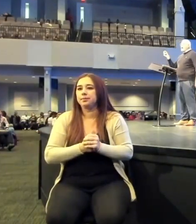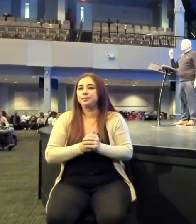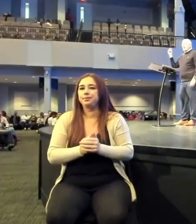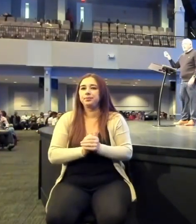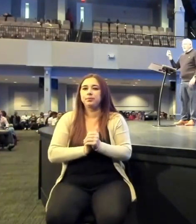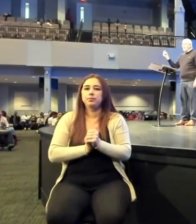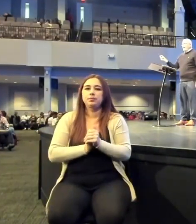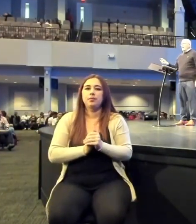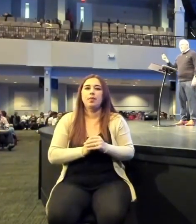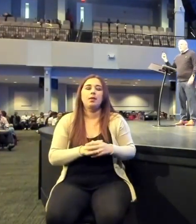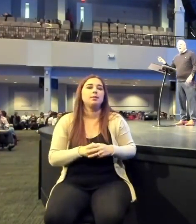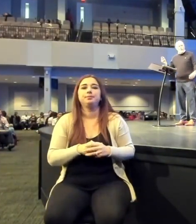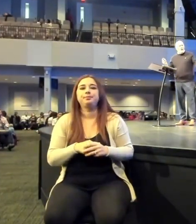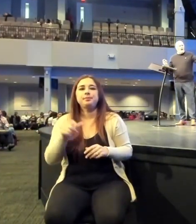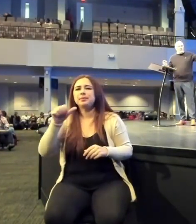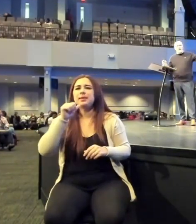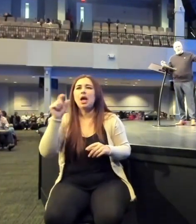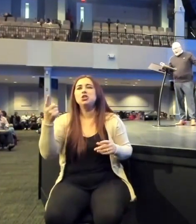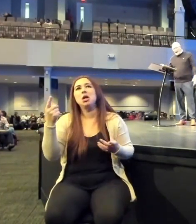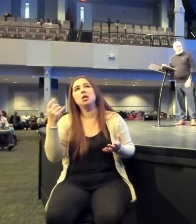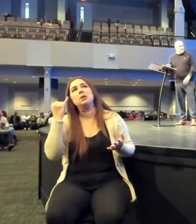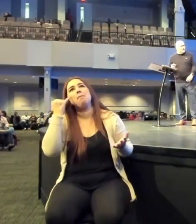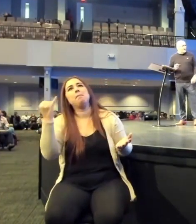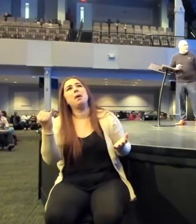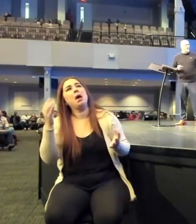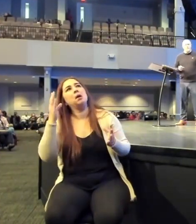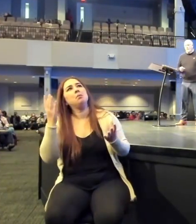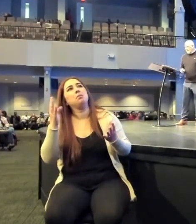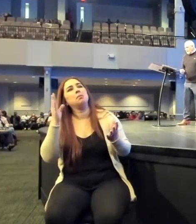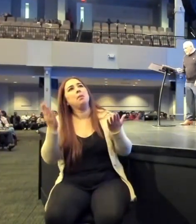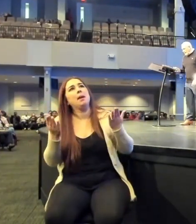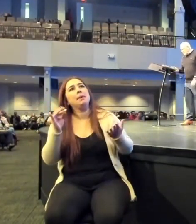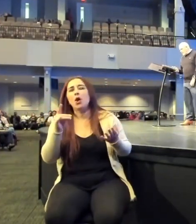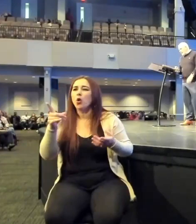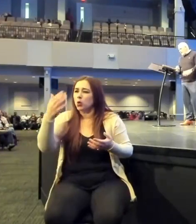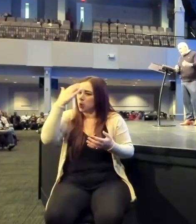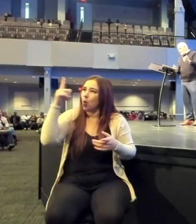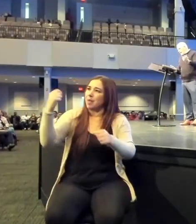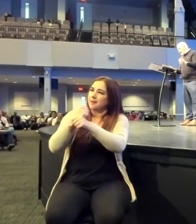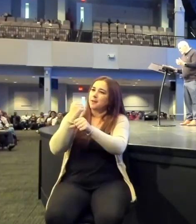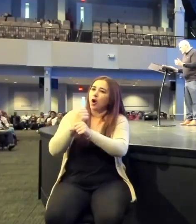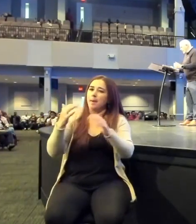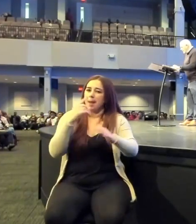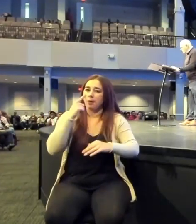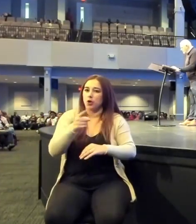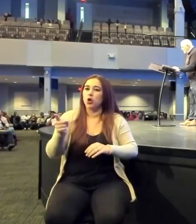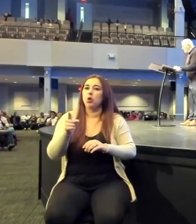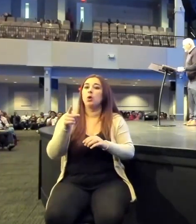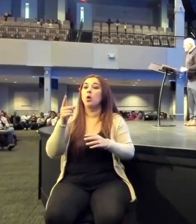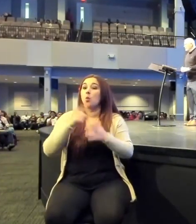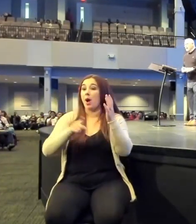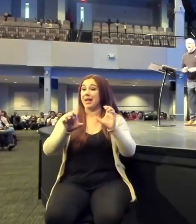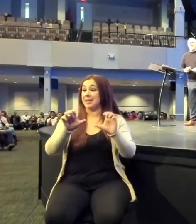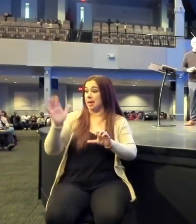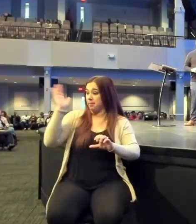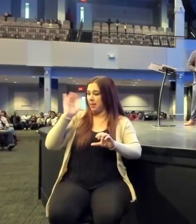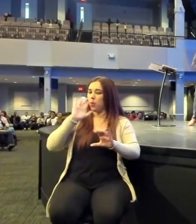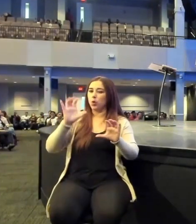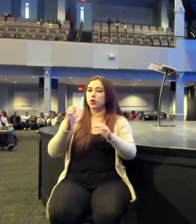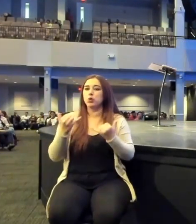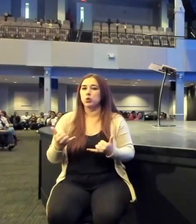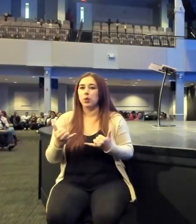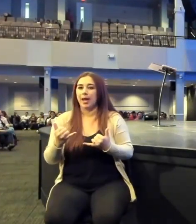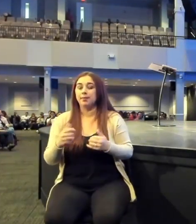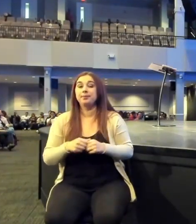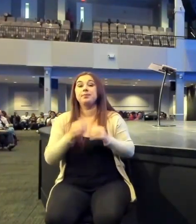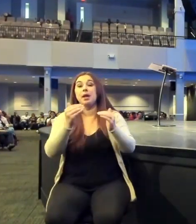just imagining that He fought. You know God fought a battle for you. And He does what He did in the past, He'll do today. Here's the next